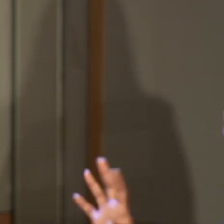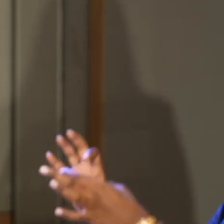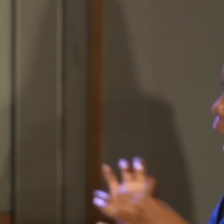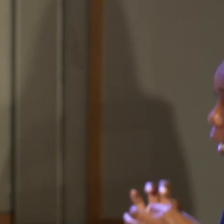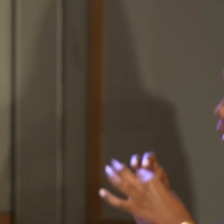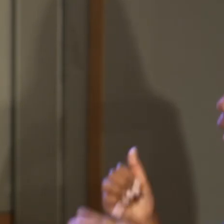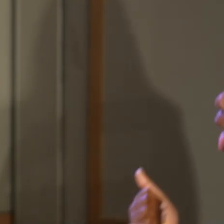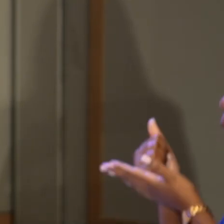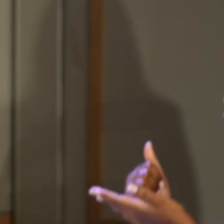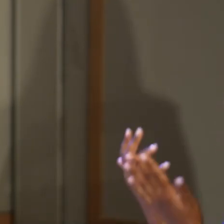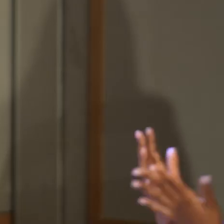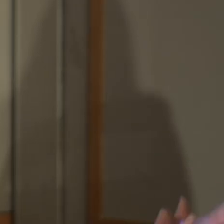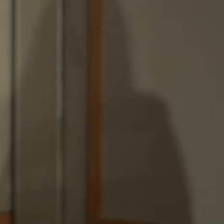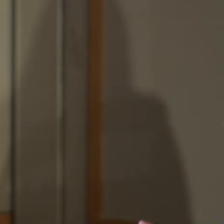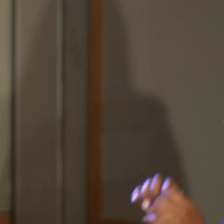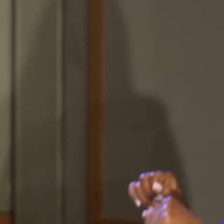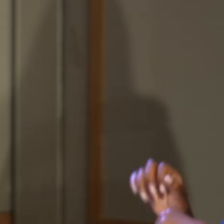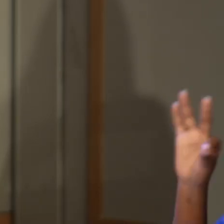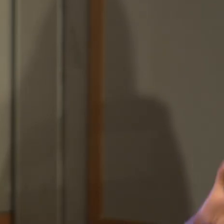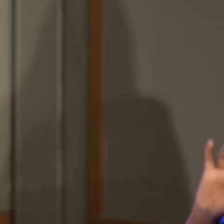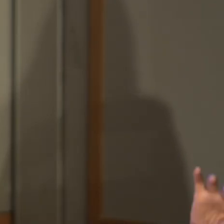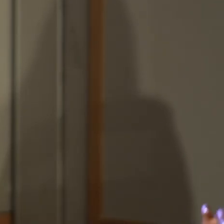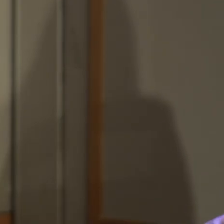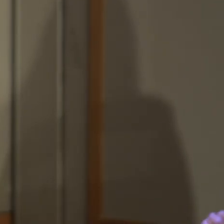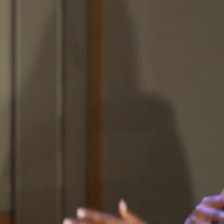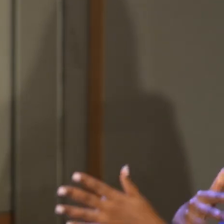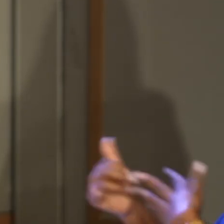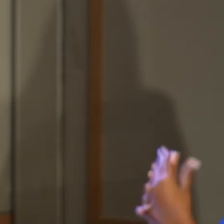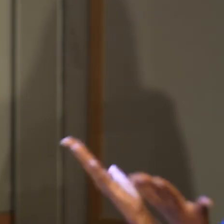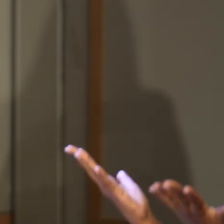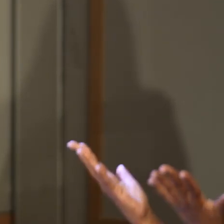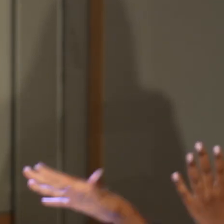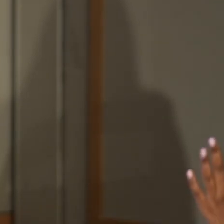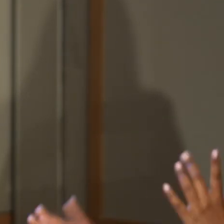ensure user benefits regardless of where they live.